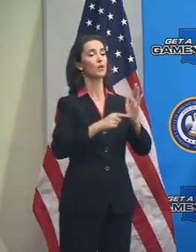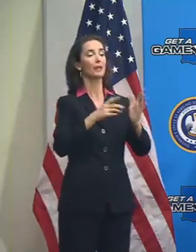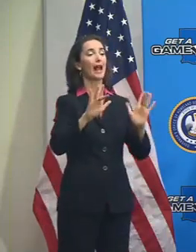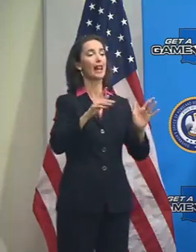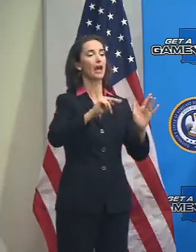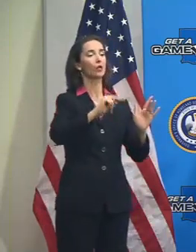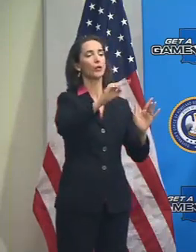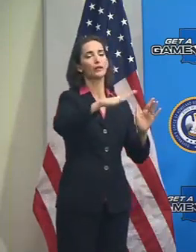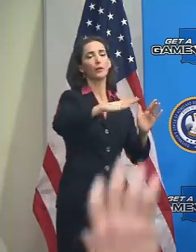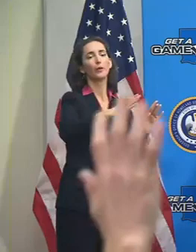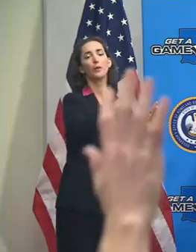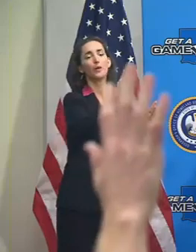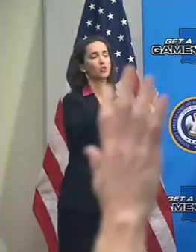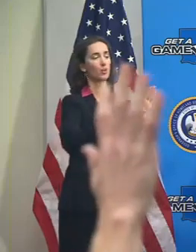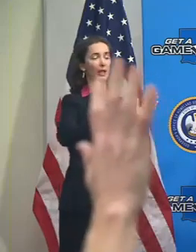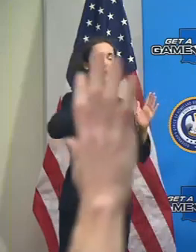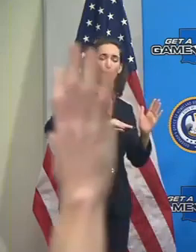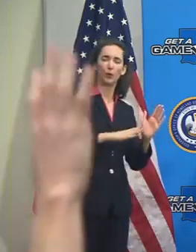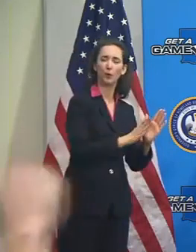normally would.